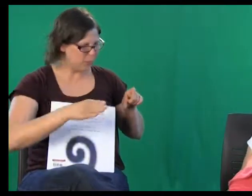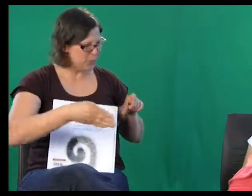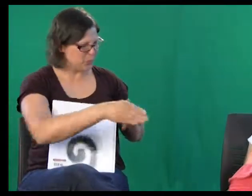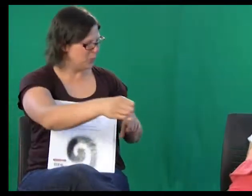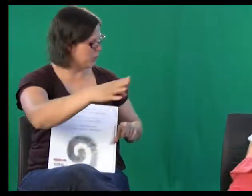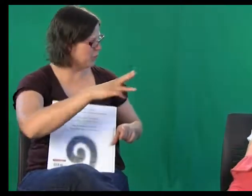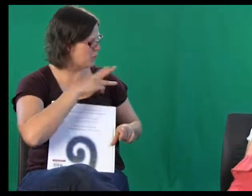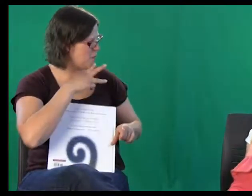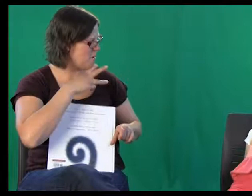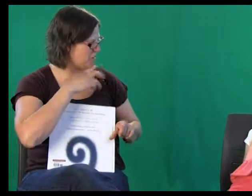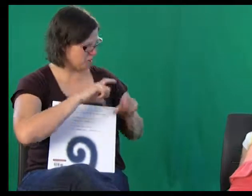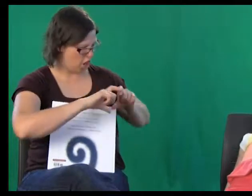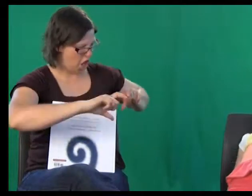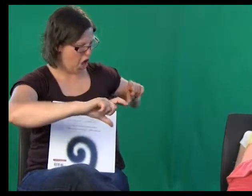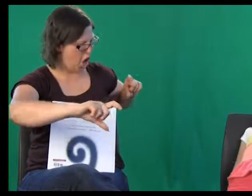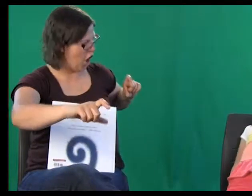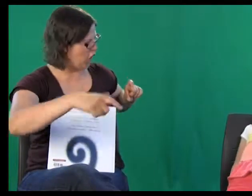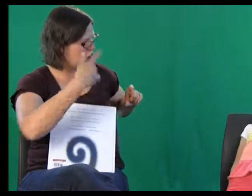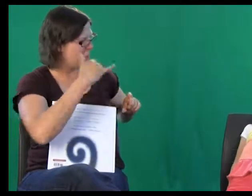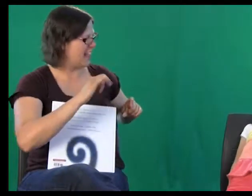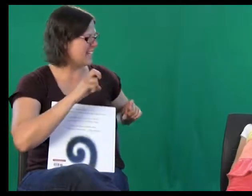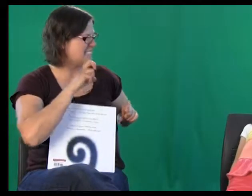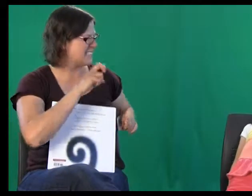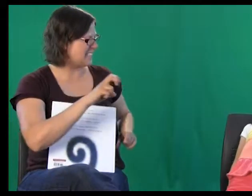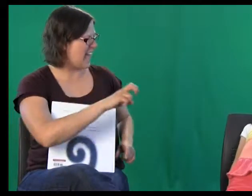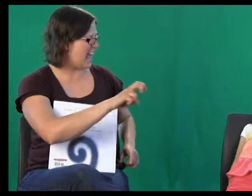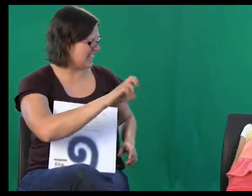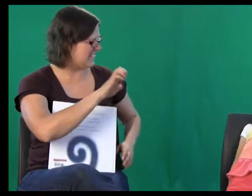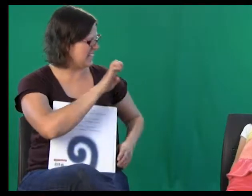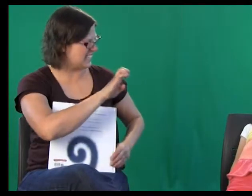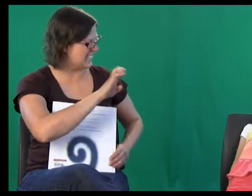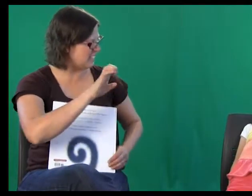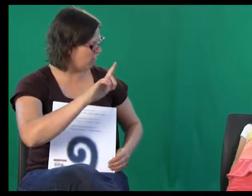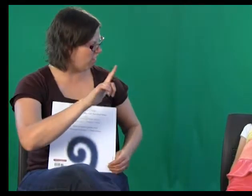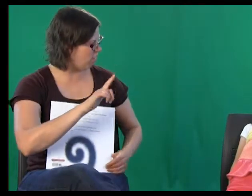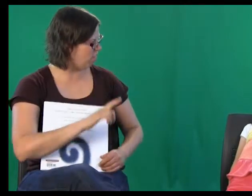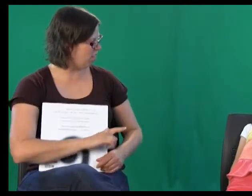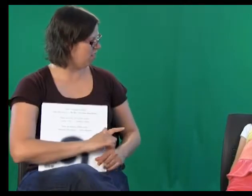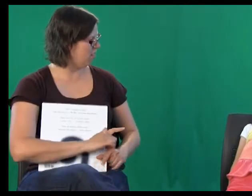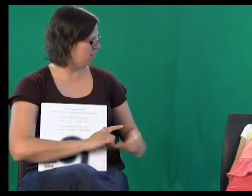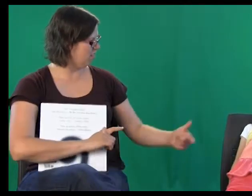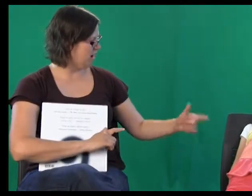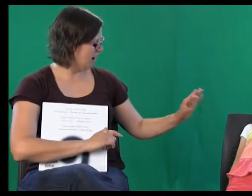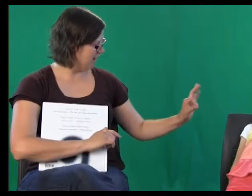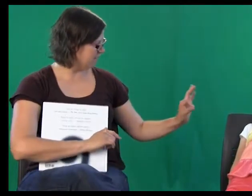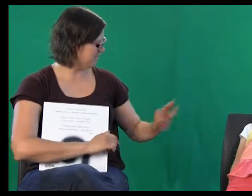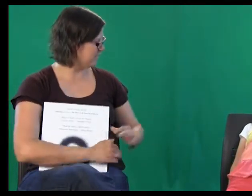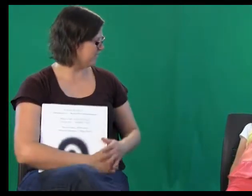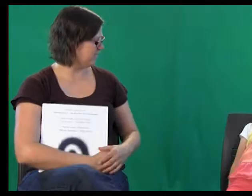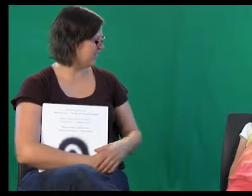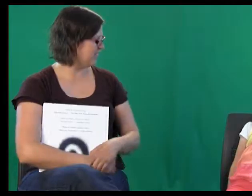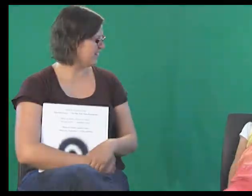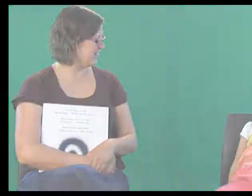know, the long, slithery little animals? Yeah, it almost looks like a snake. It's an eel. All right, you're F.